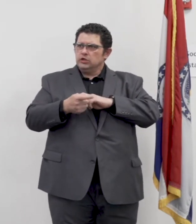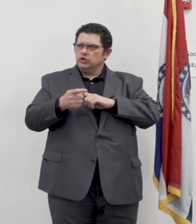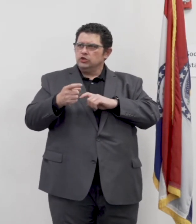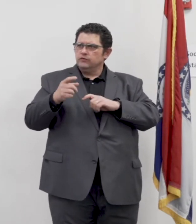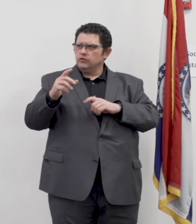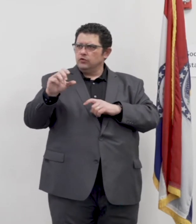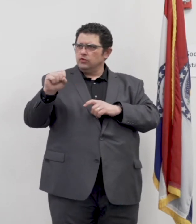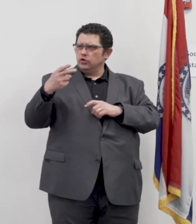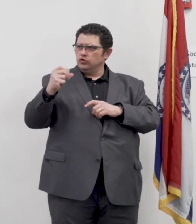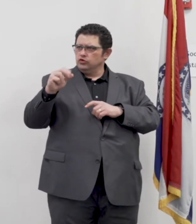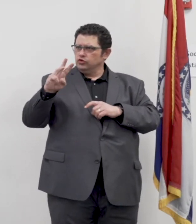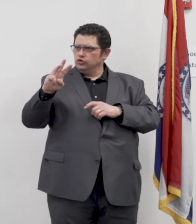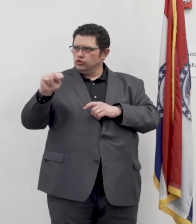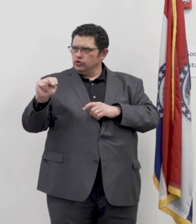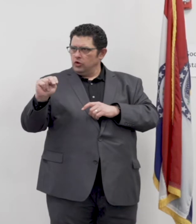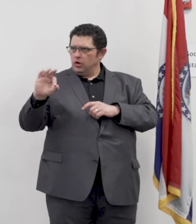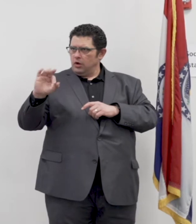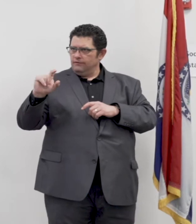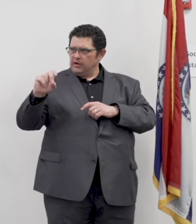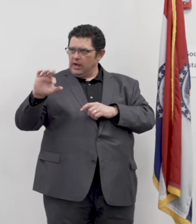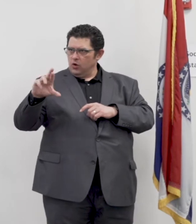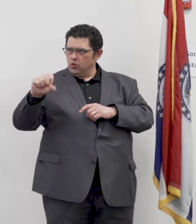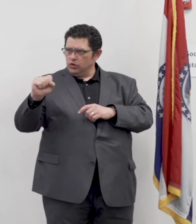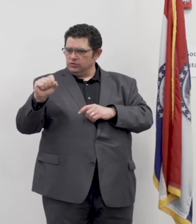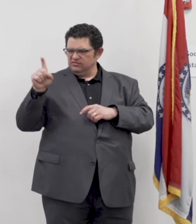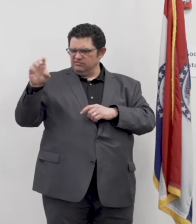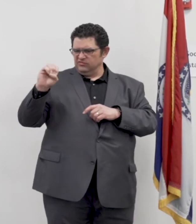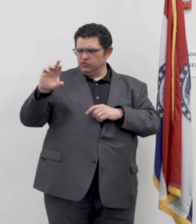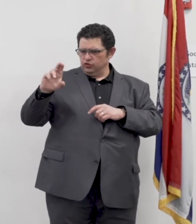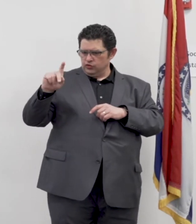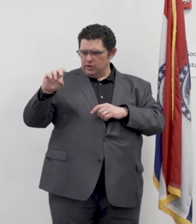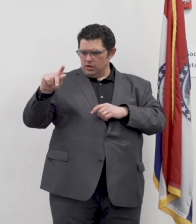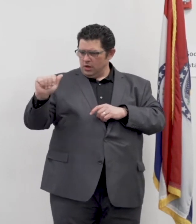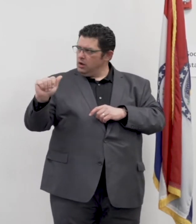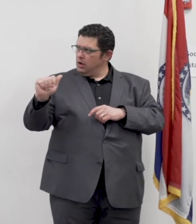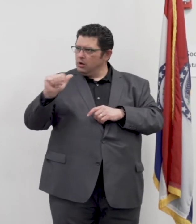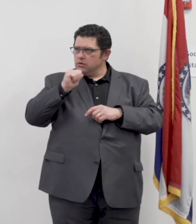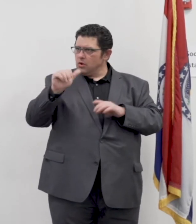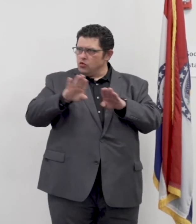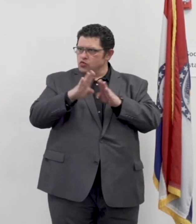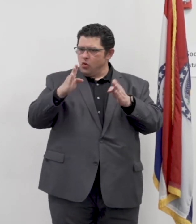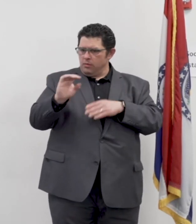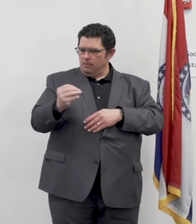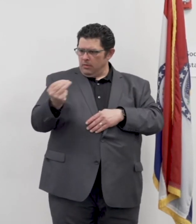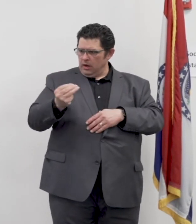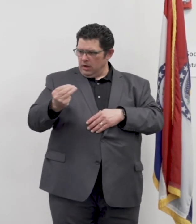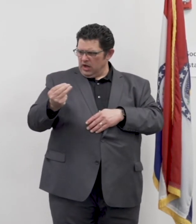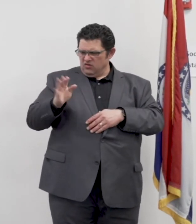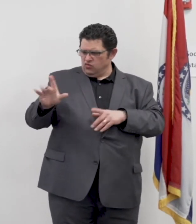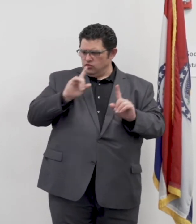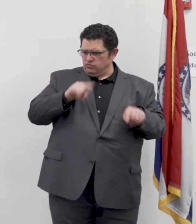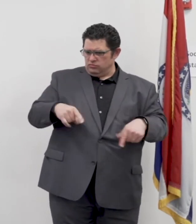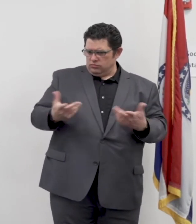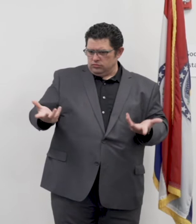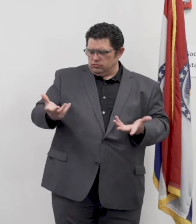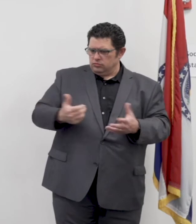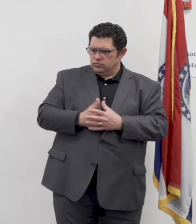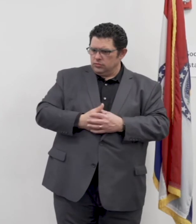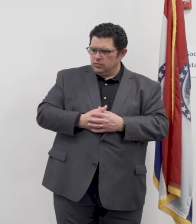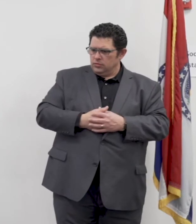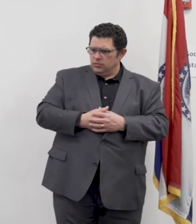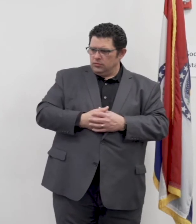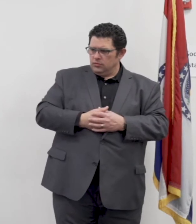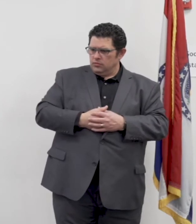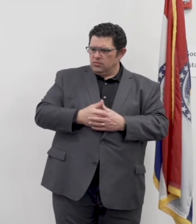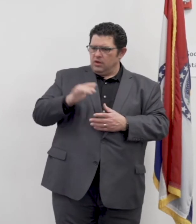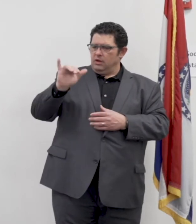reopen on Monday? You know,